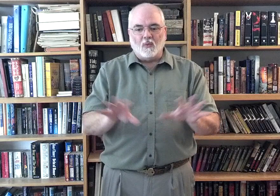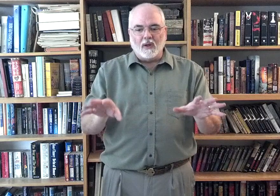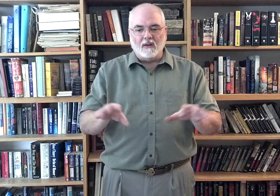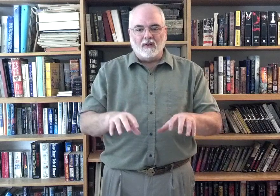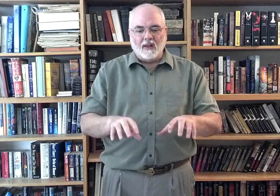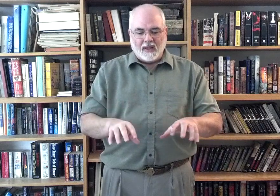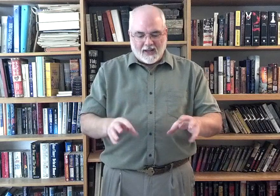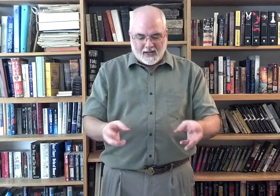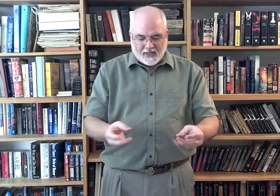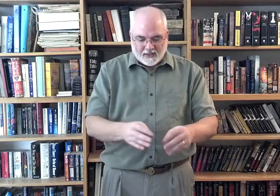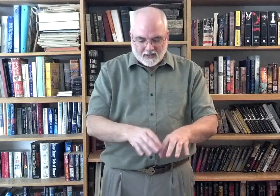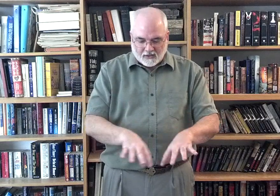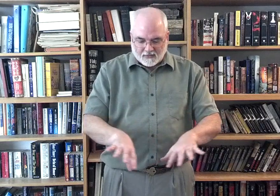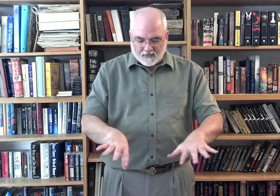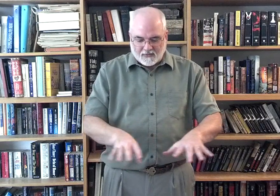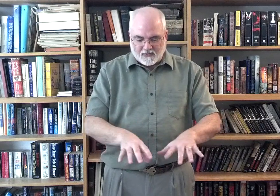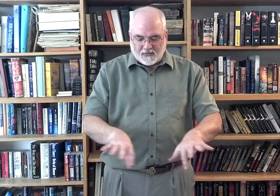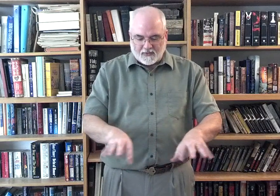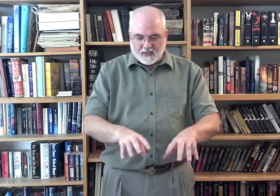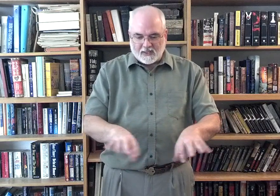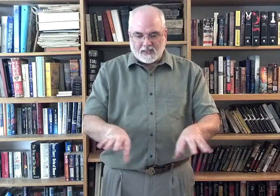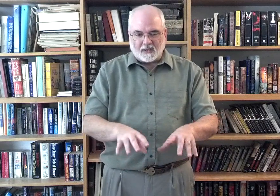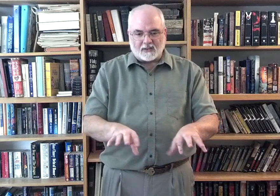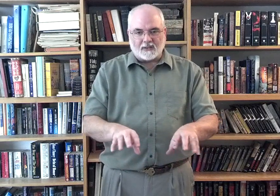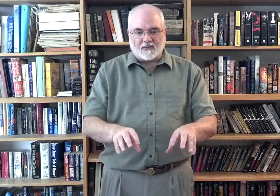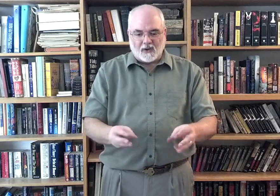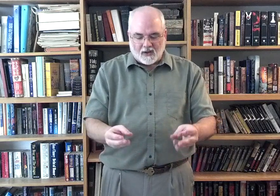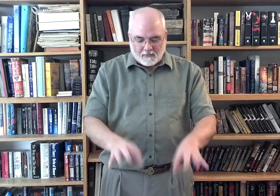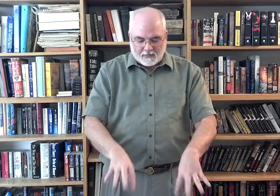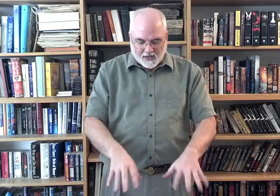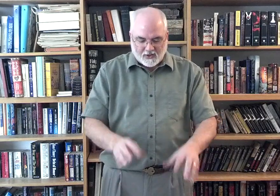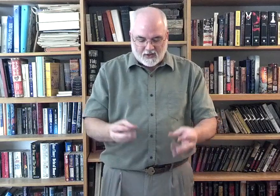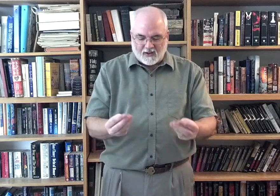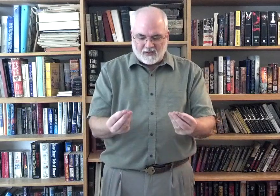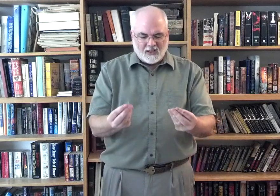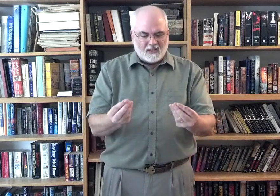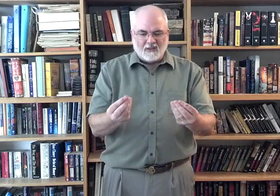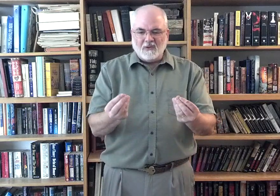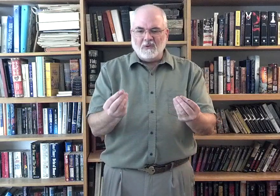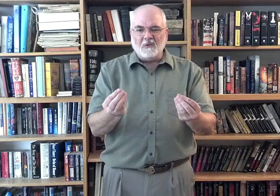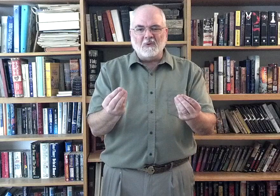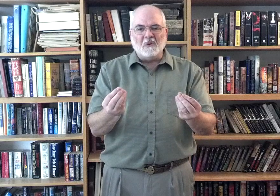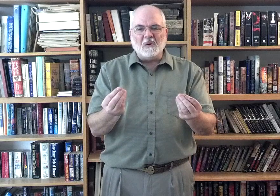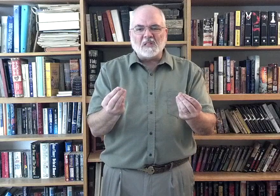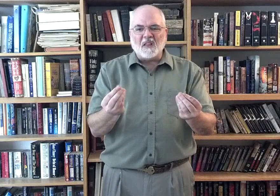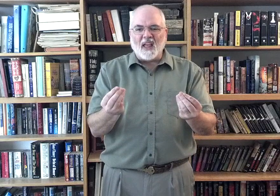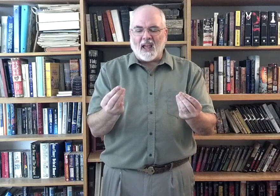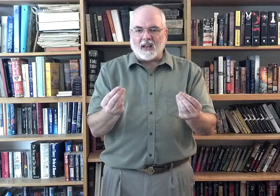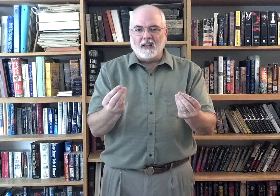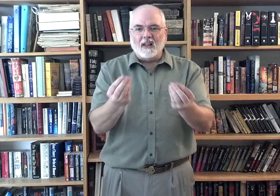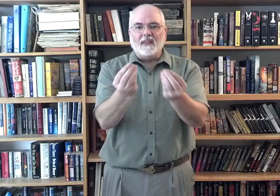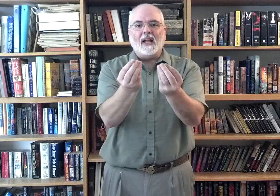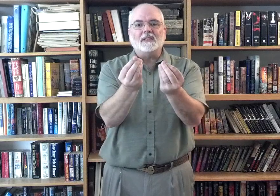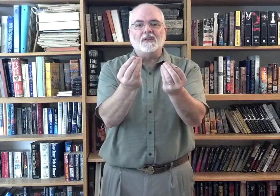wind, and it's got this little silt stuff on it. You touch it and you go, ooh, what's that? That's the